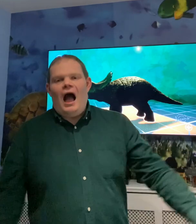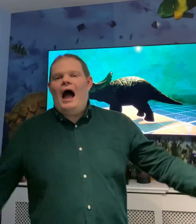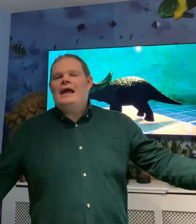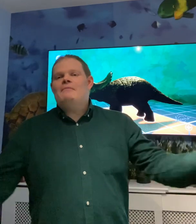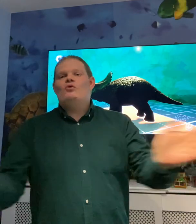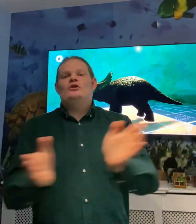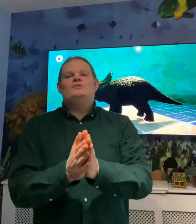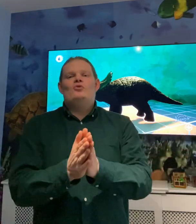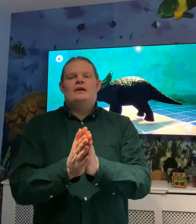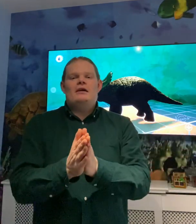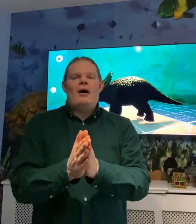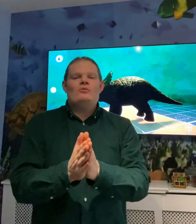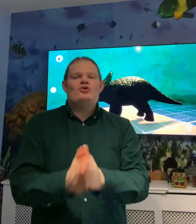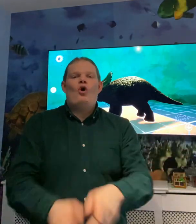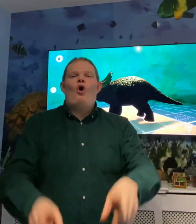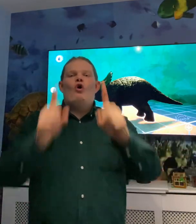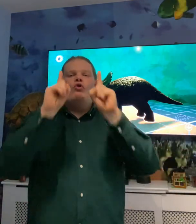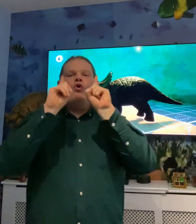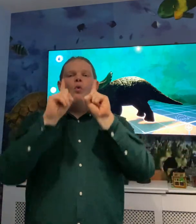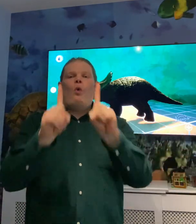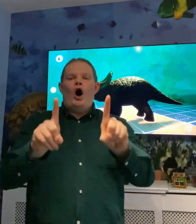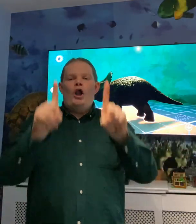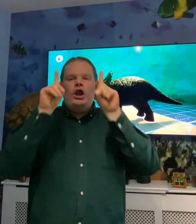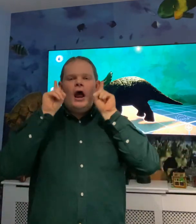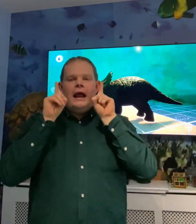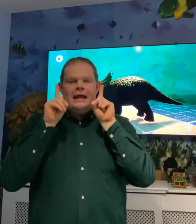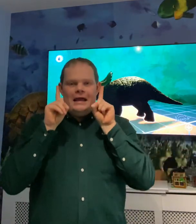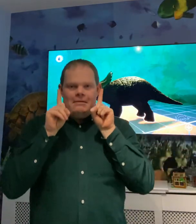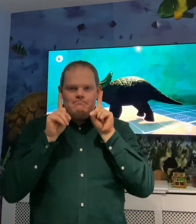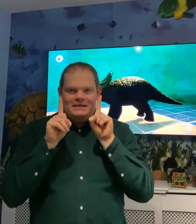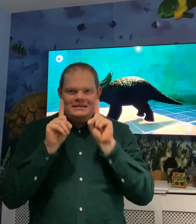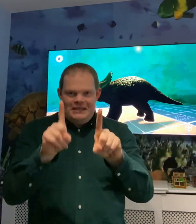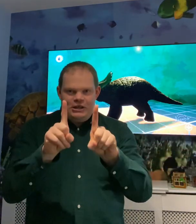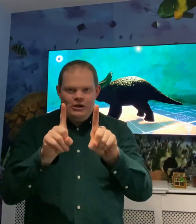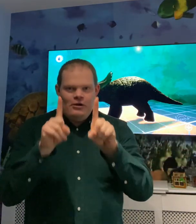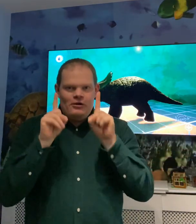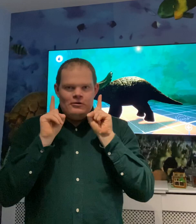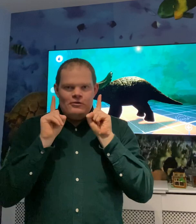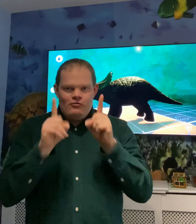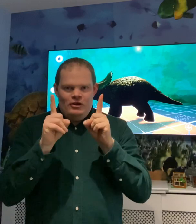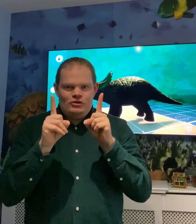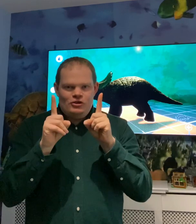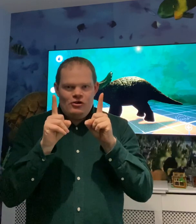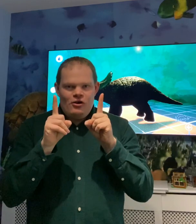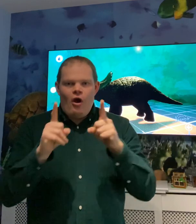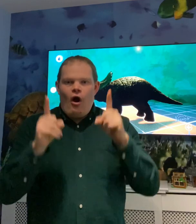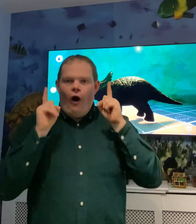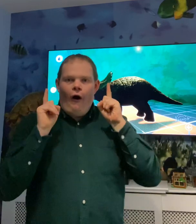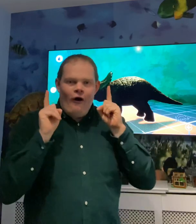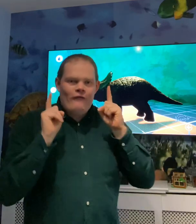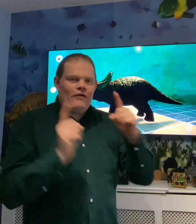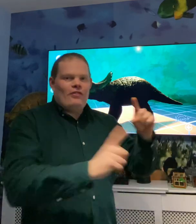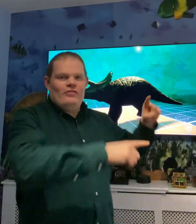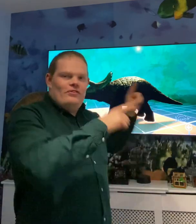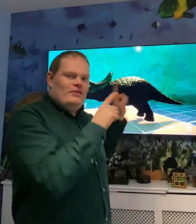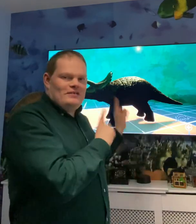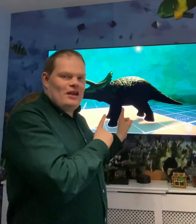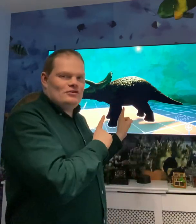I am going to be talking about the one in particular creature of the